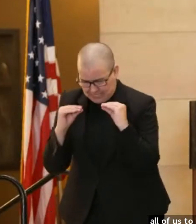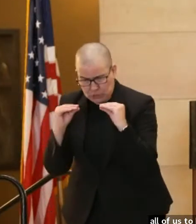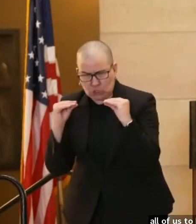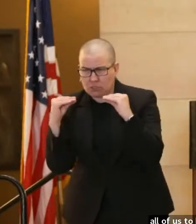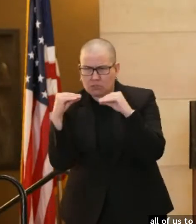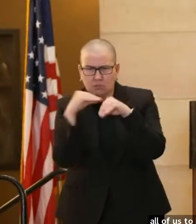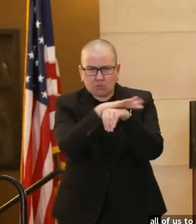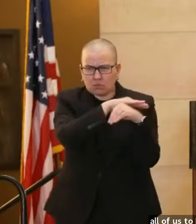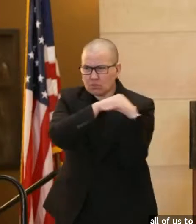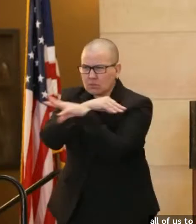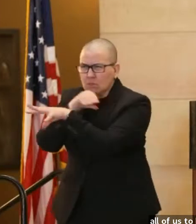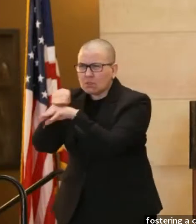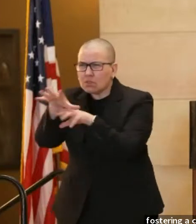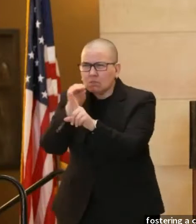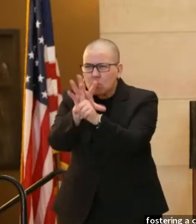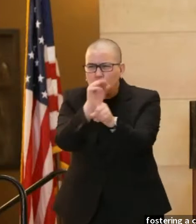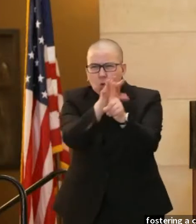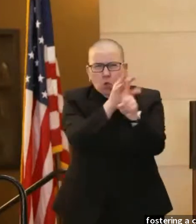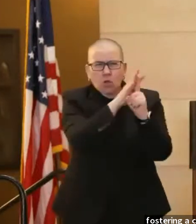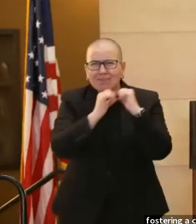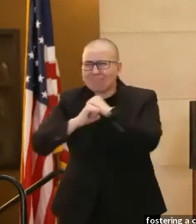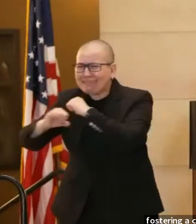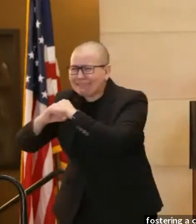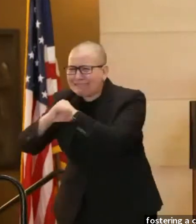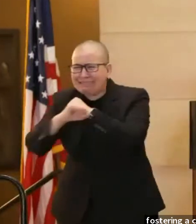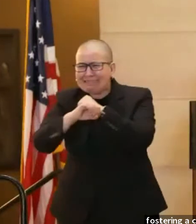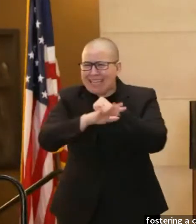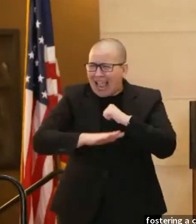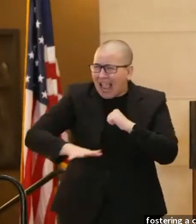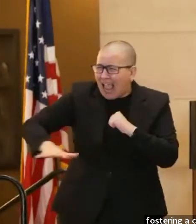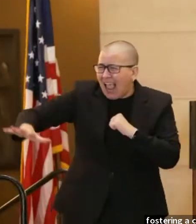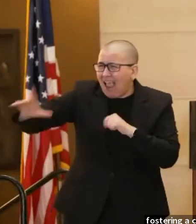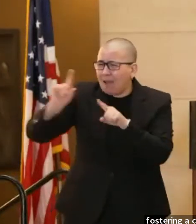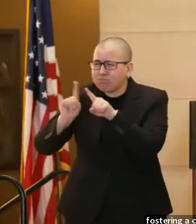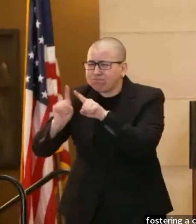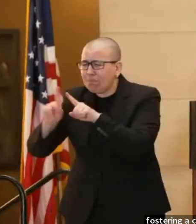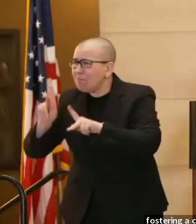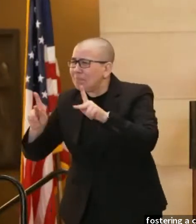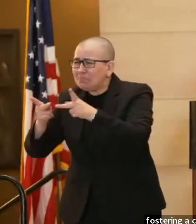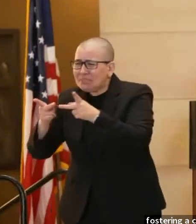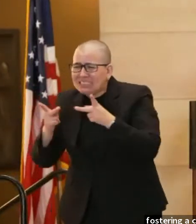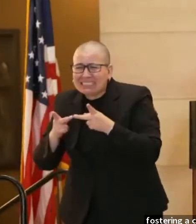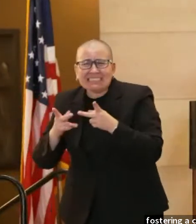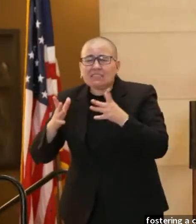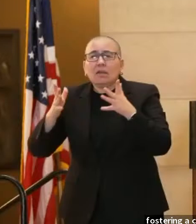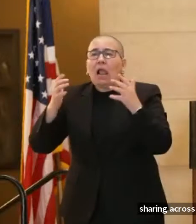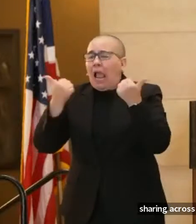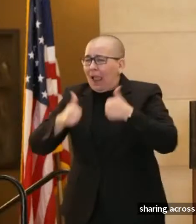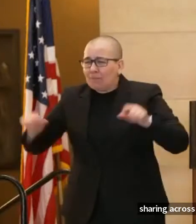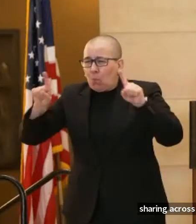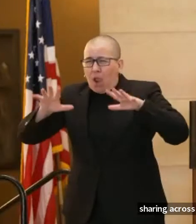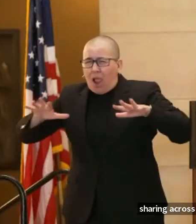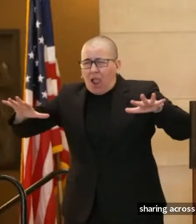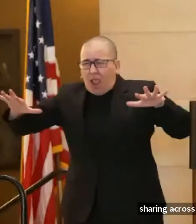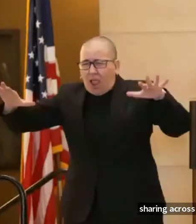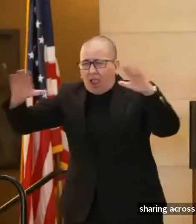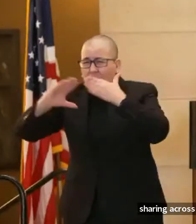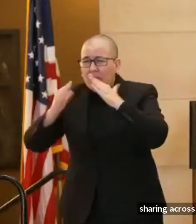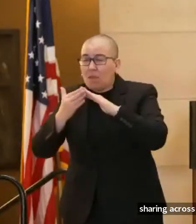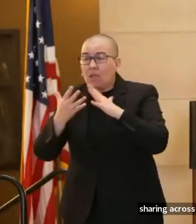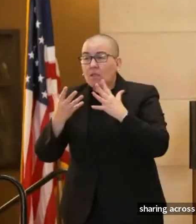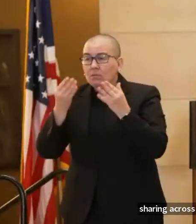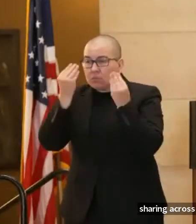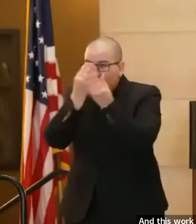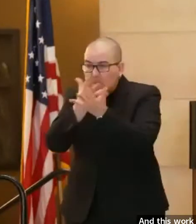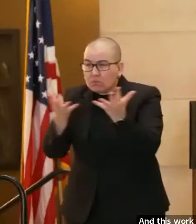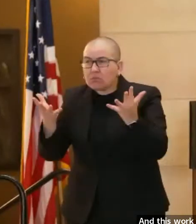information, sharing across all spaces and places with people and community. And this work calls on cross-sectional approach that